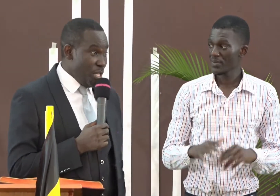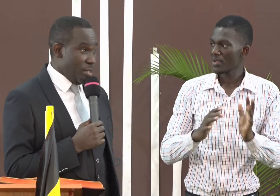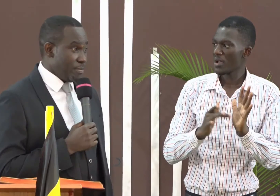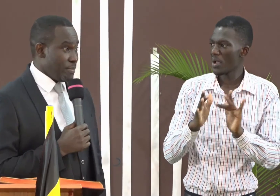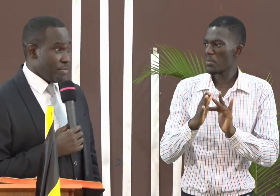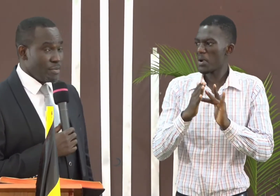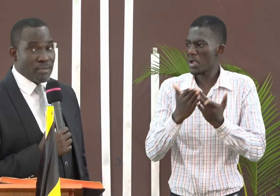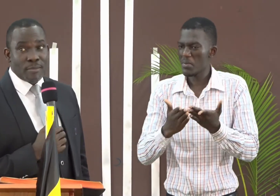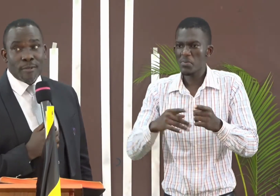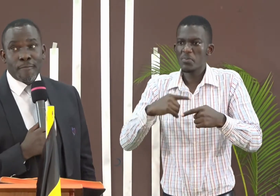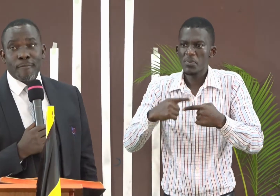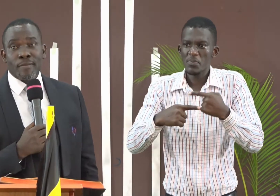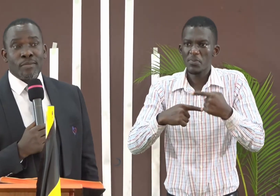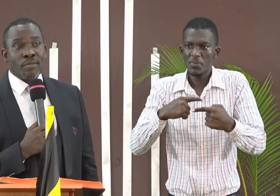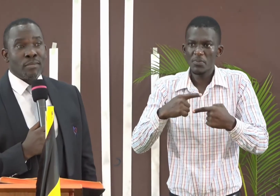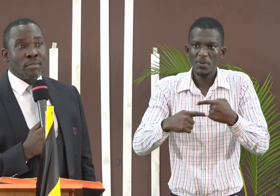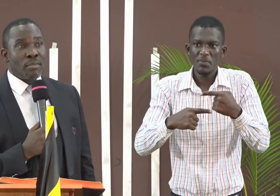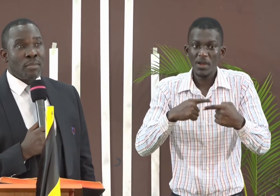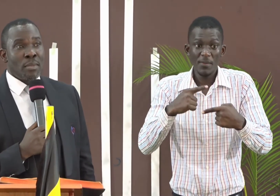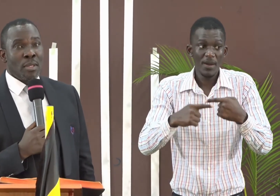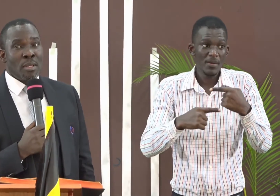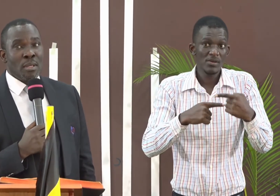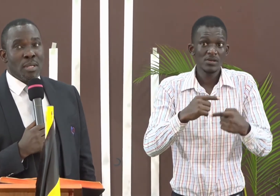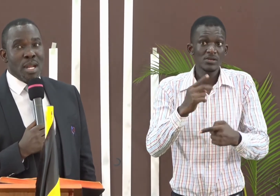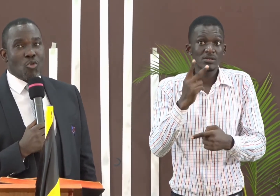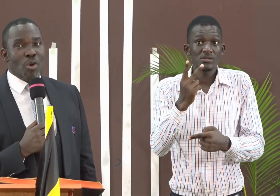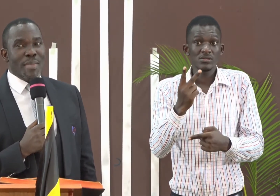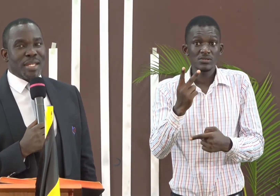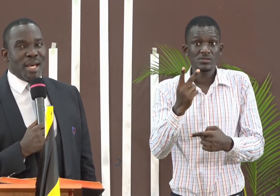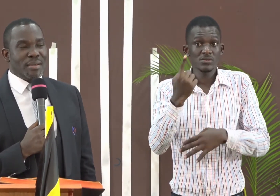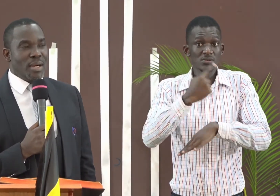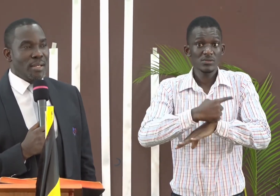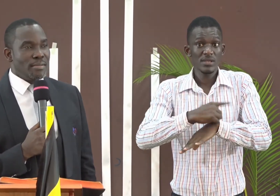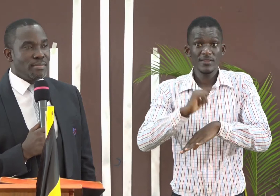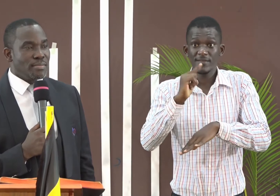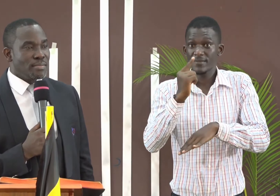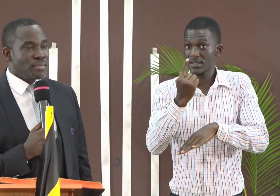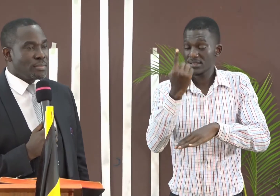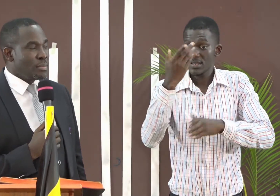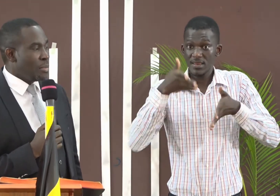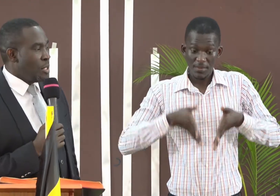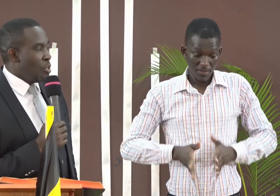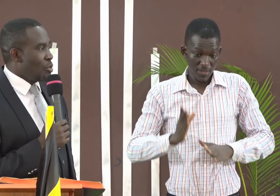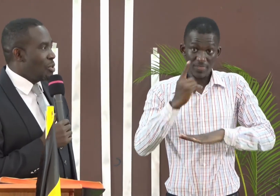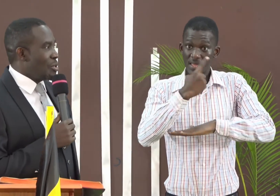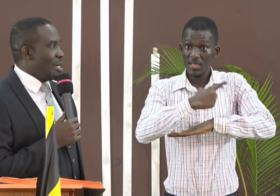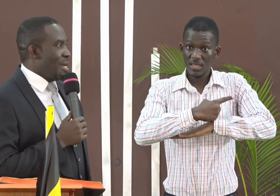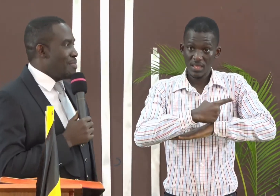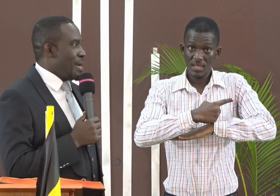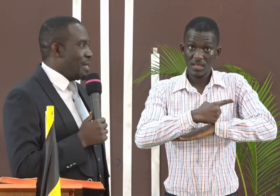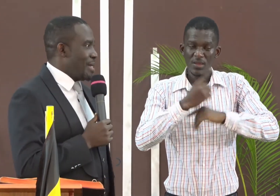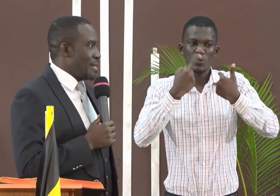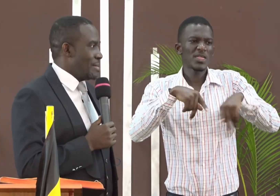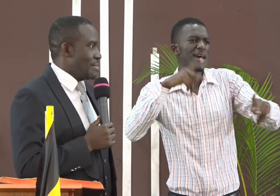ziri bbiri. The Bible repeatedly speaks about these two days. Naku lwa mazaalibwa. Your birthday. Tuzikolera